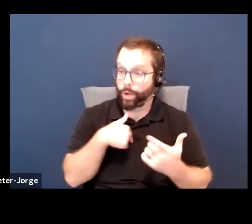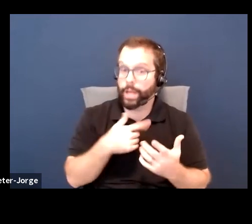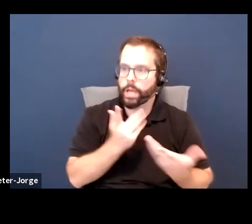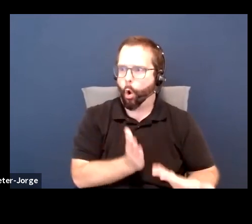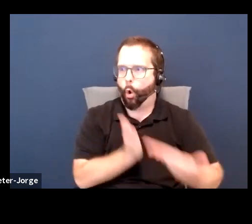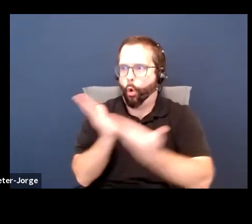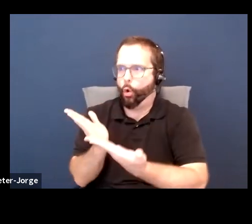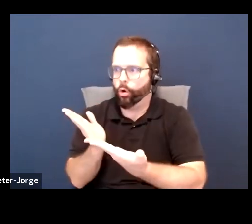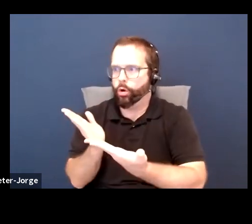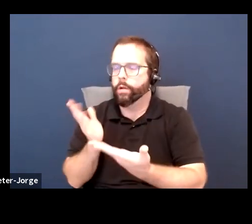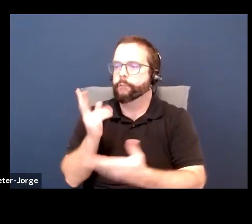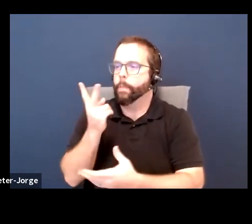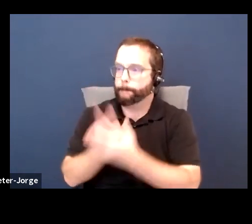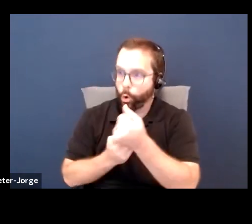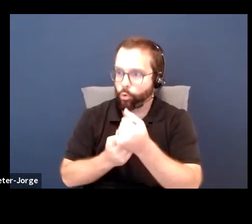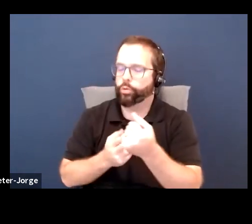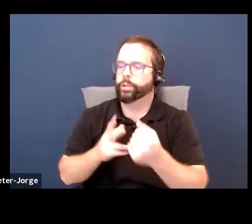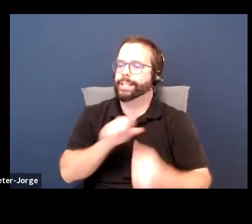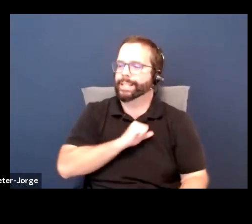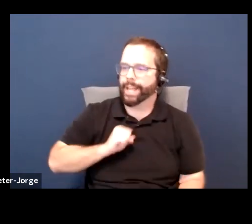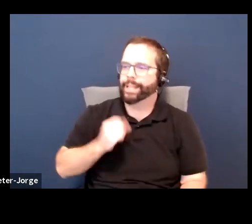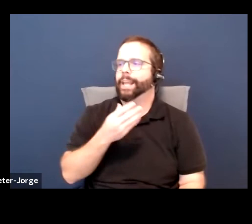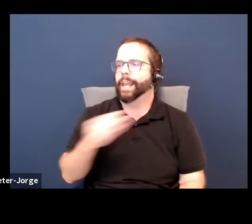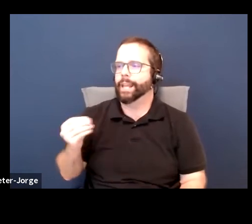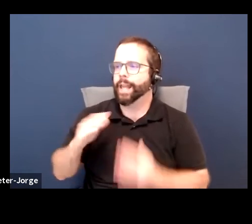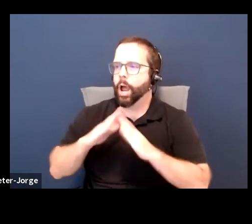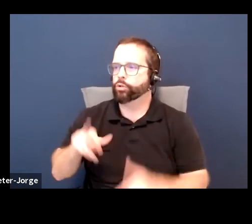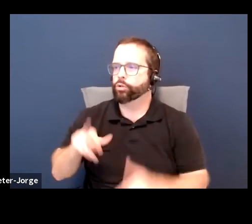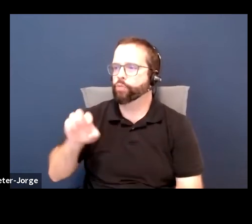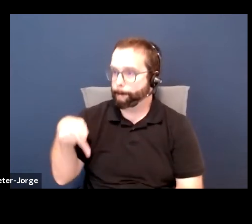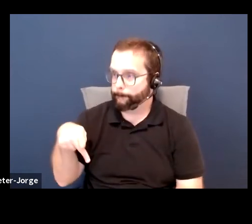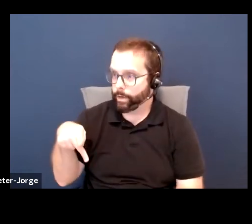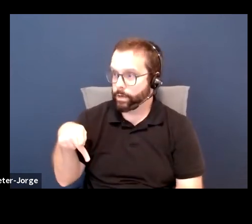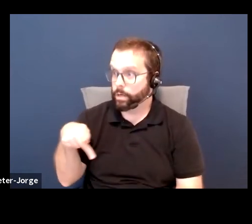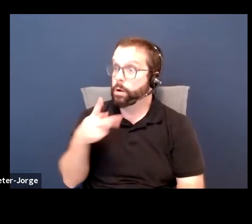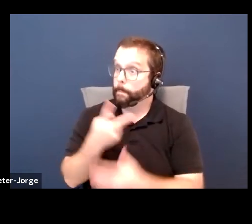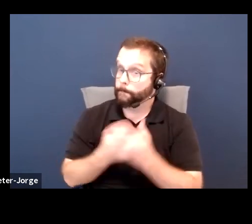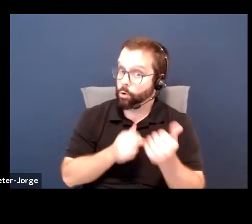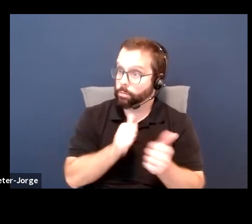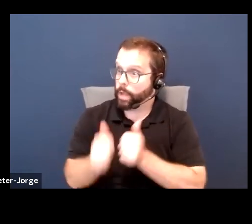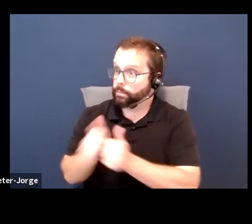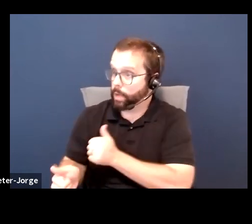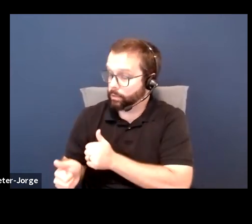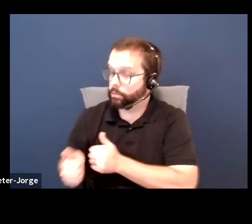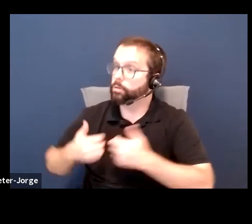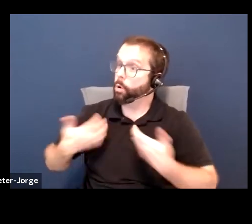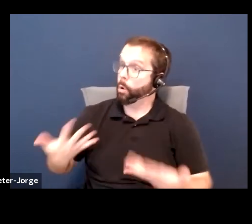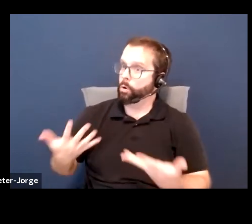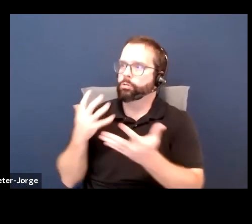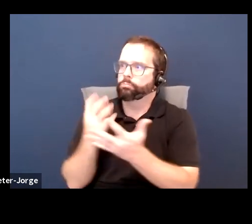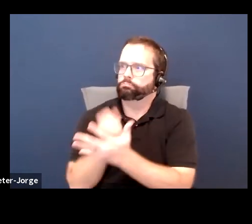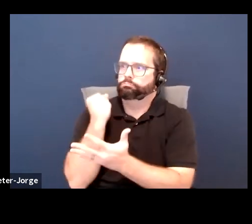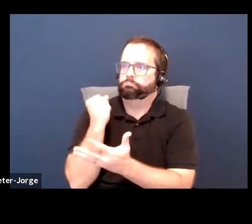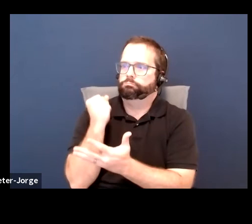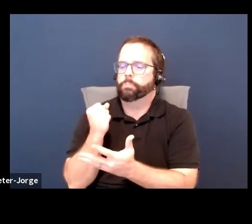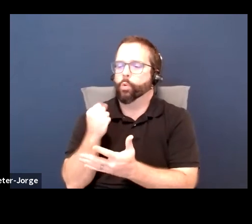in getting it through both so far. But what this has allowed us to do locally is to talk to our businesses